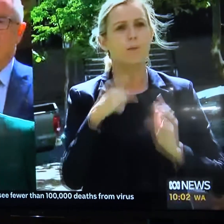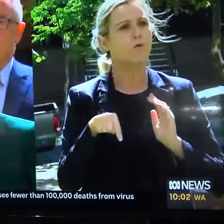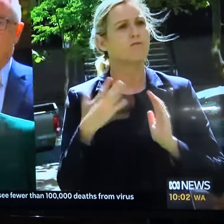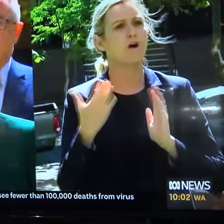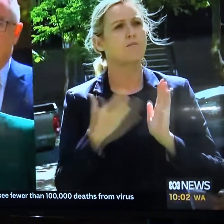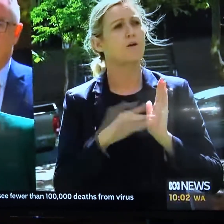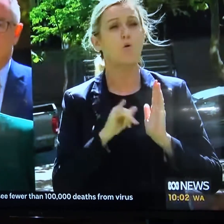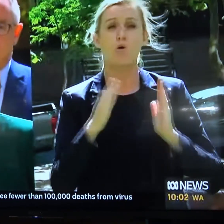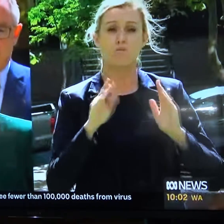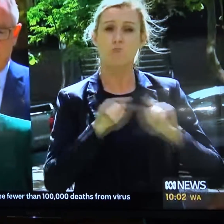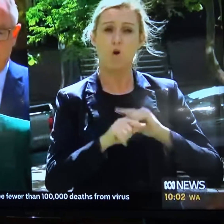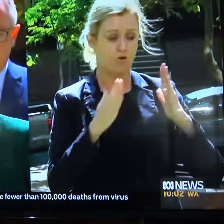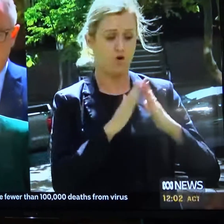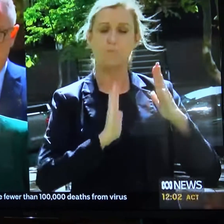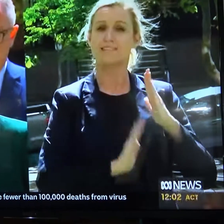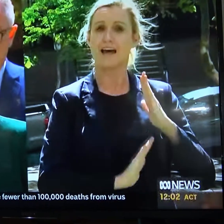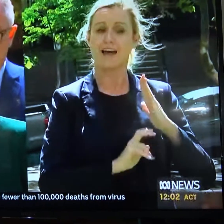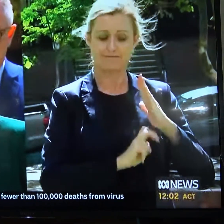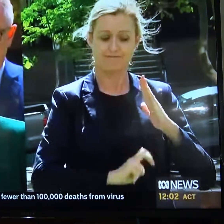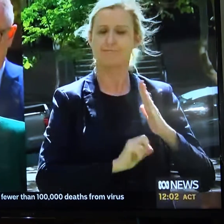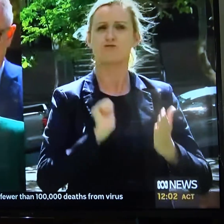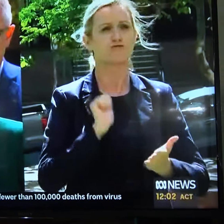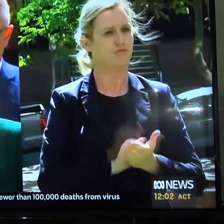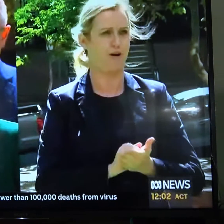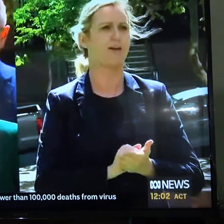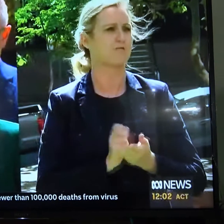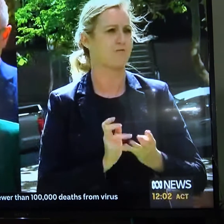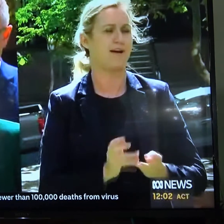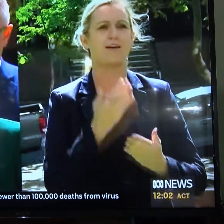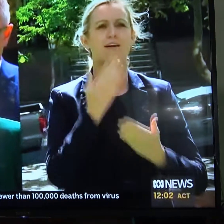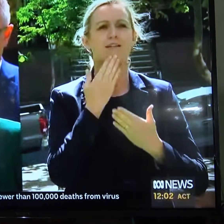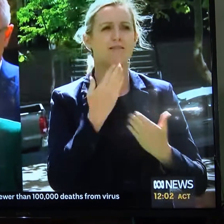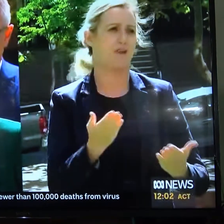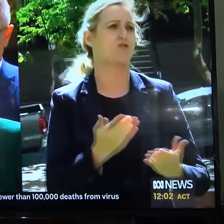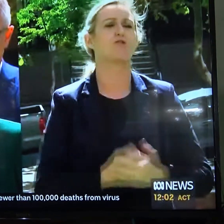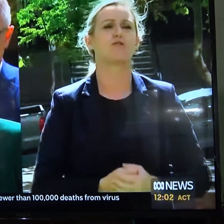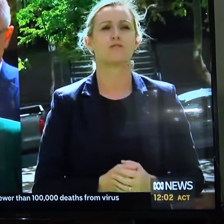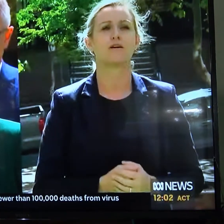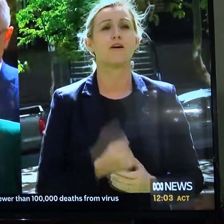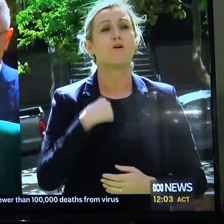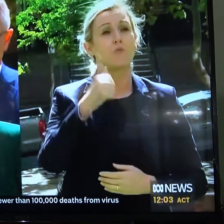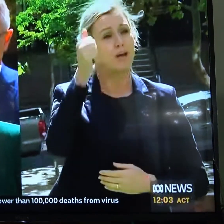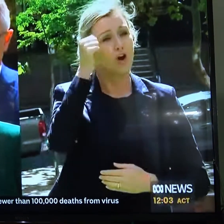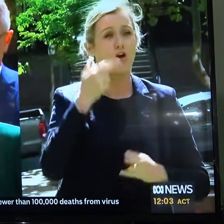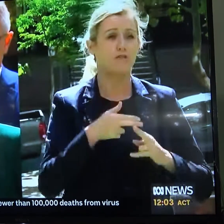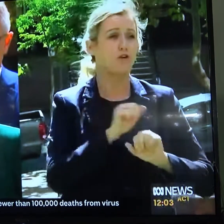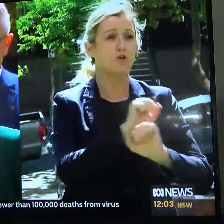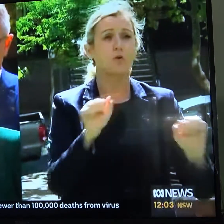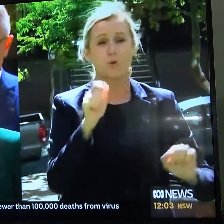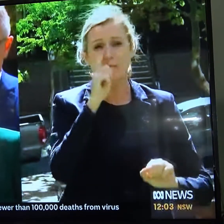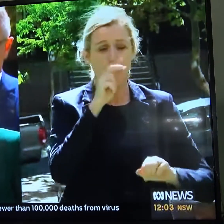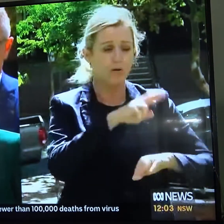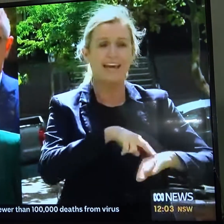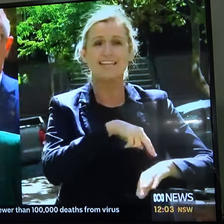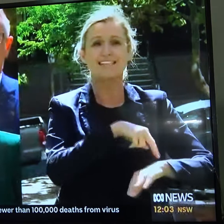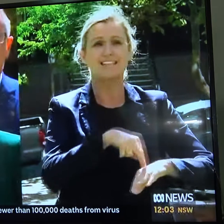doing the right thing. Can I again stress that I know that for many families across New South Wales, Easter is time when they may have